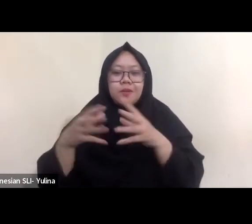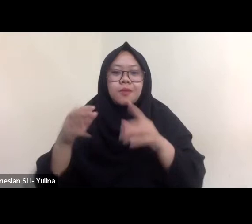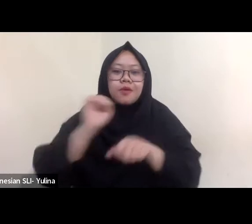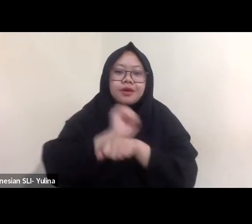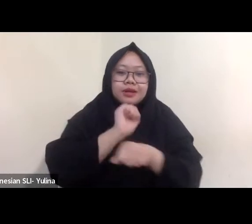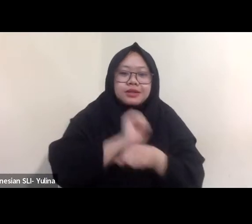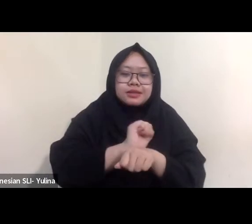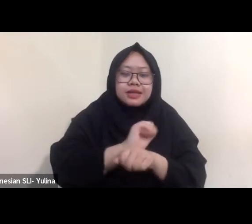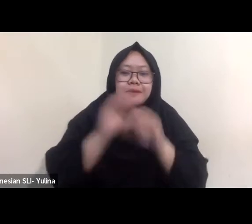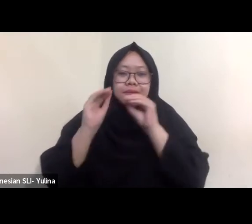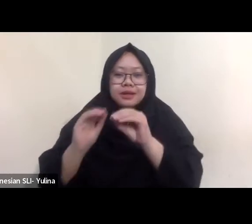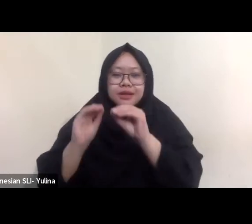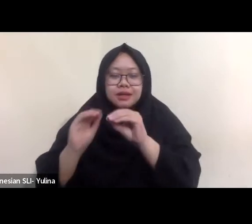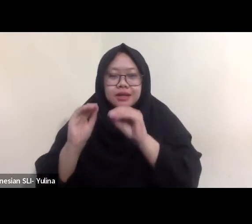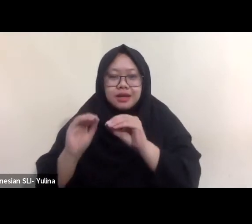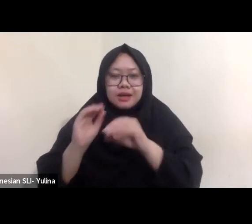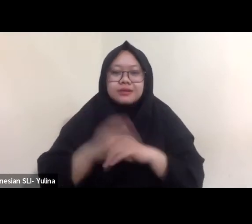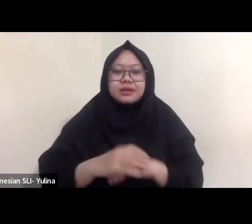here to